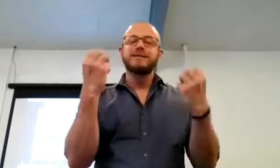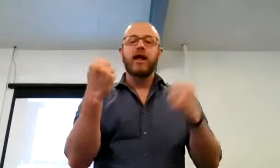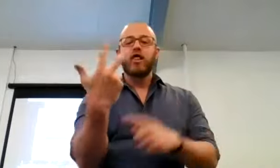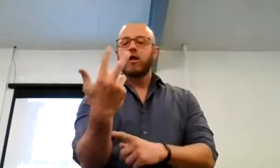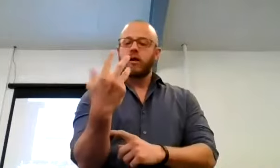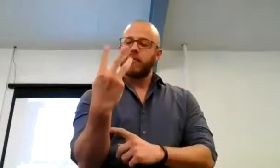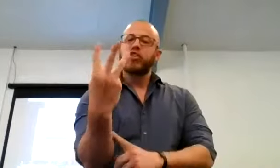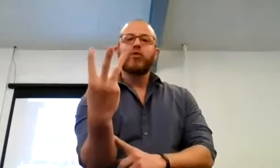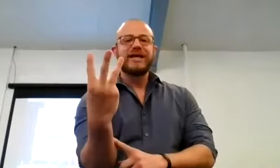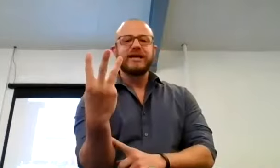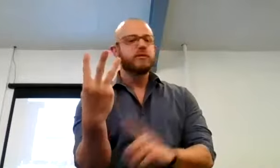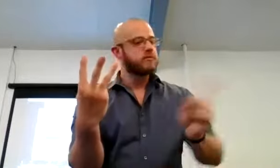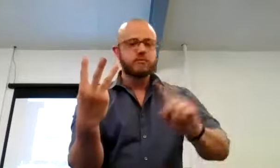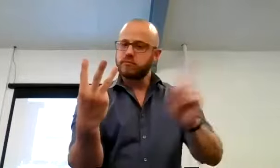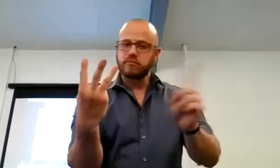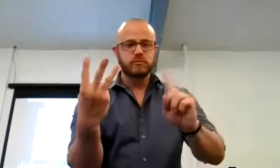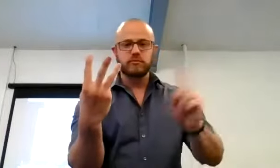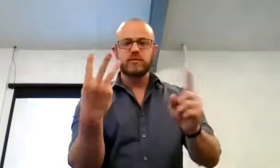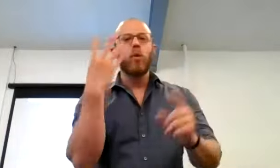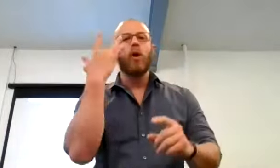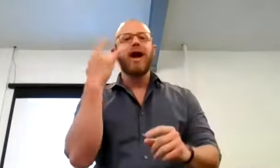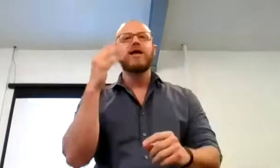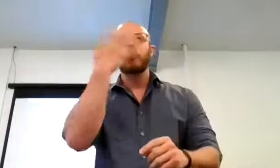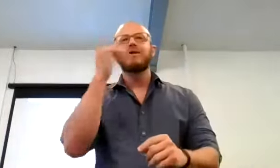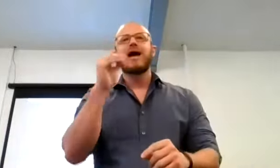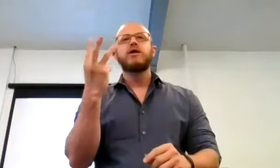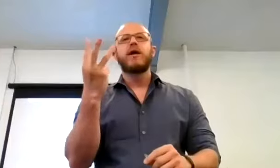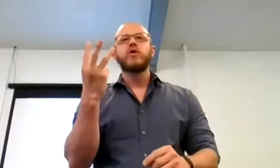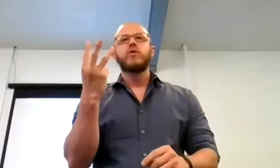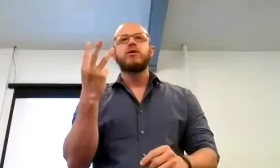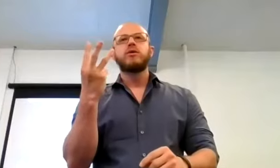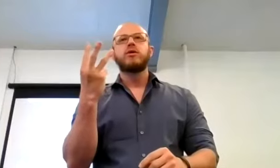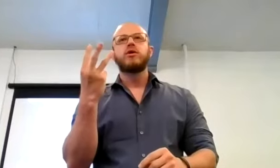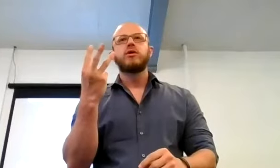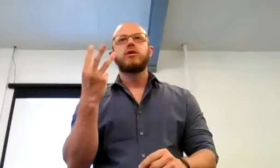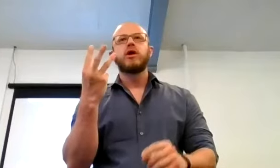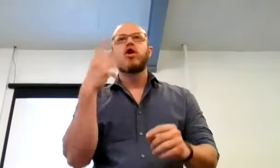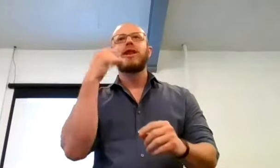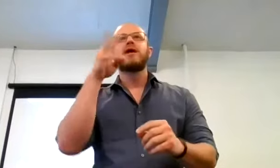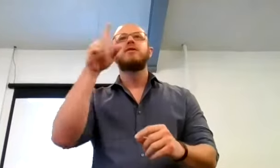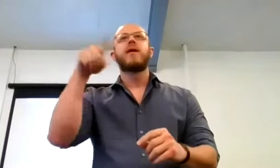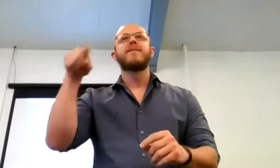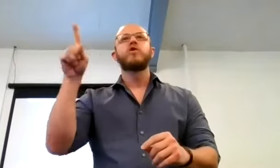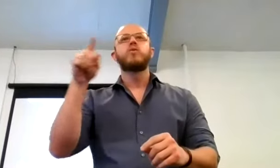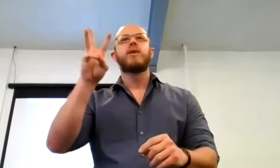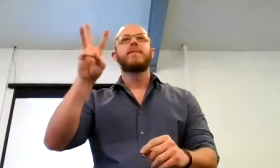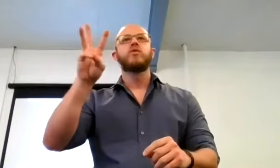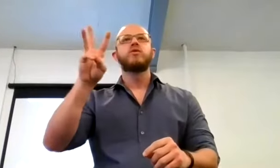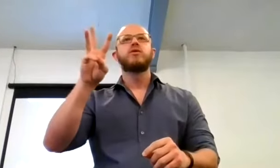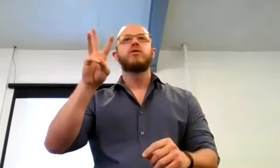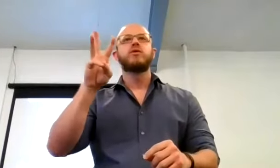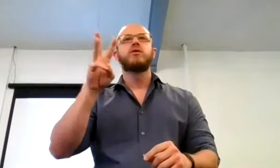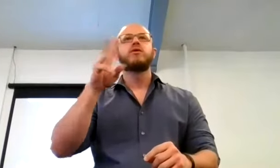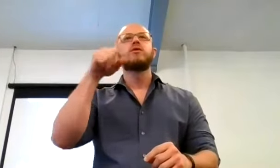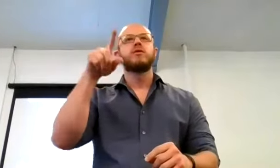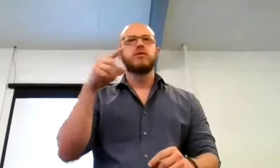do 3 as this, you see here, but that's not it. Because it looks like, you know, 3, it looks like a numeral. It looks